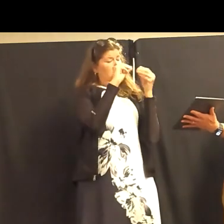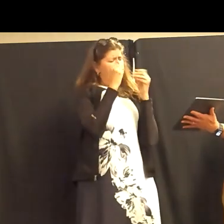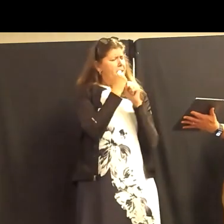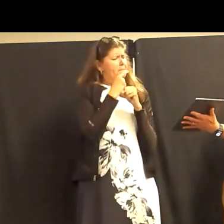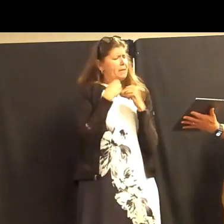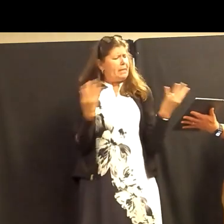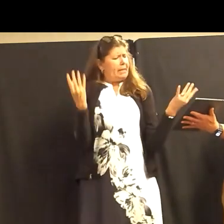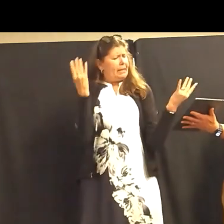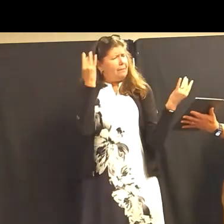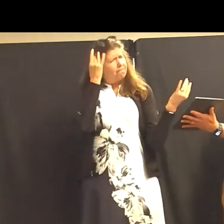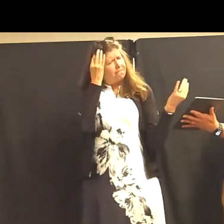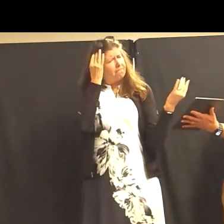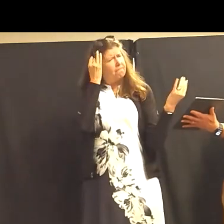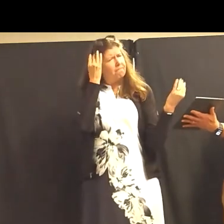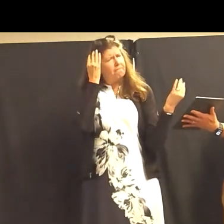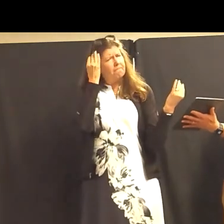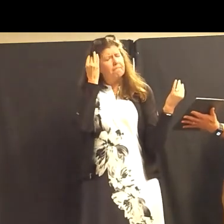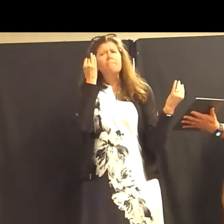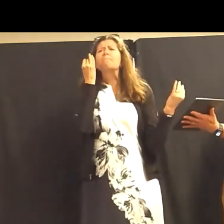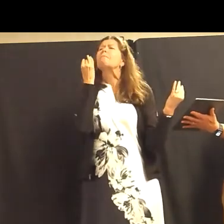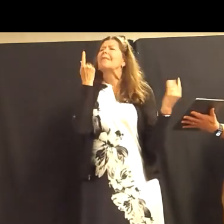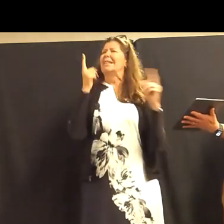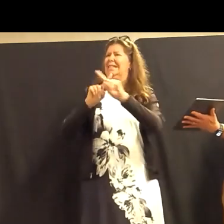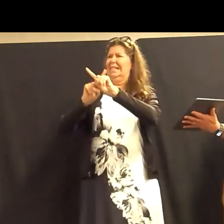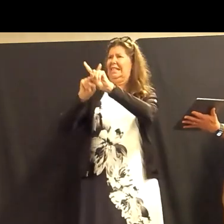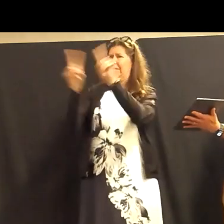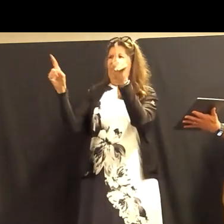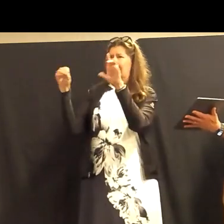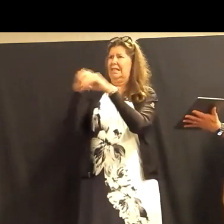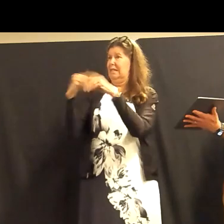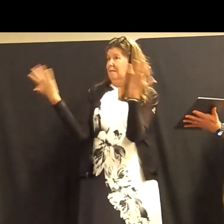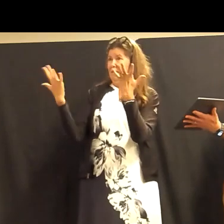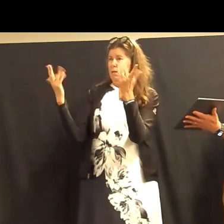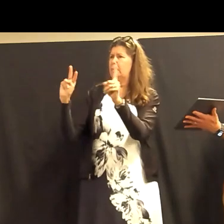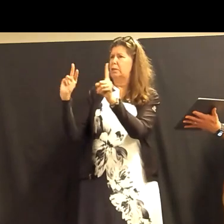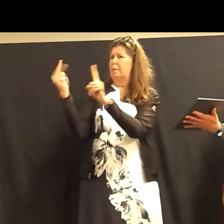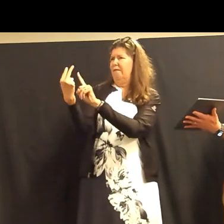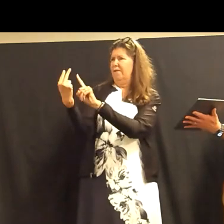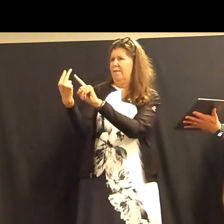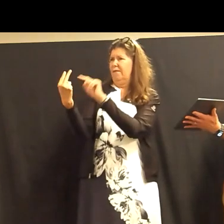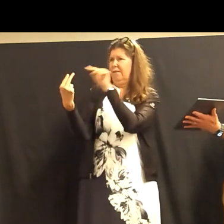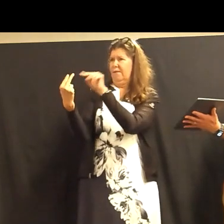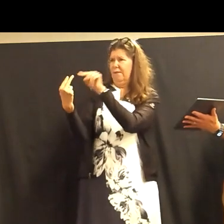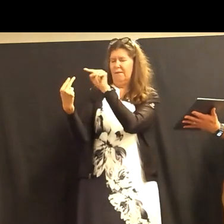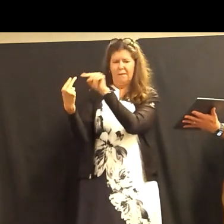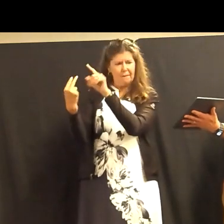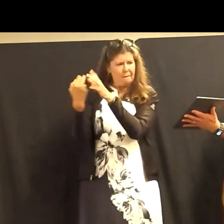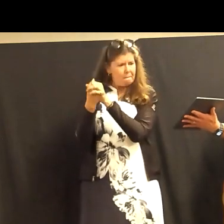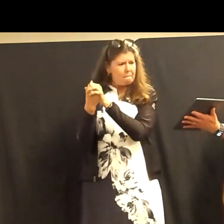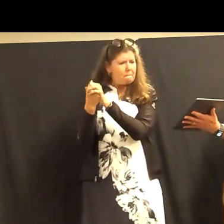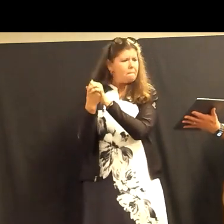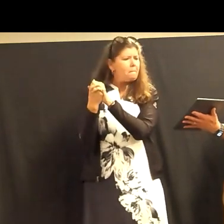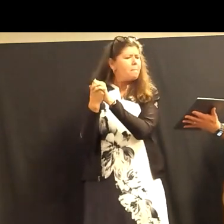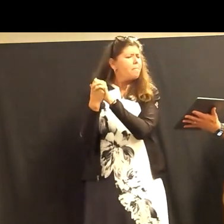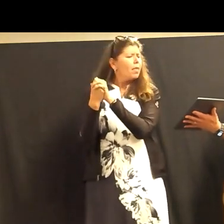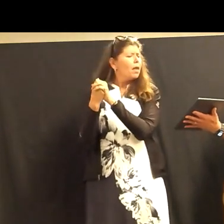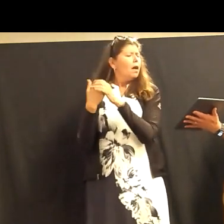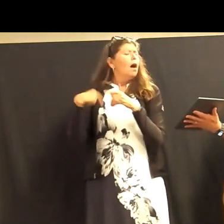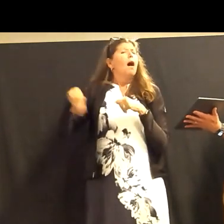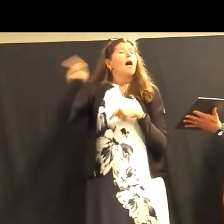That her words that were shared, they really made me think. And I see the difference in